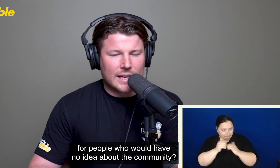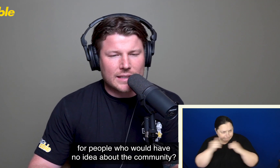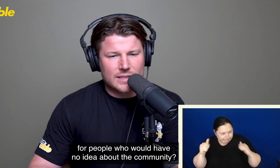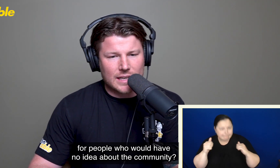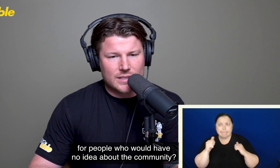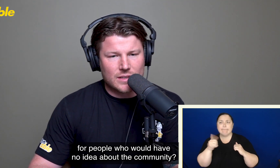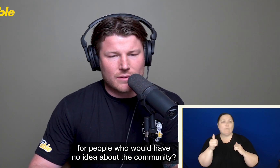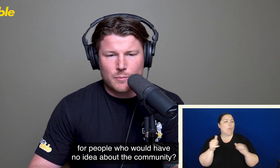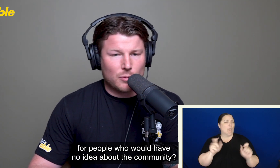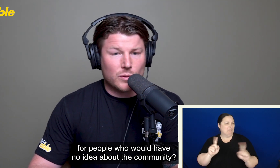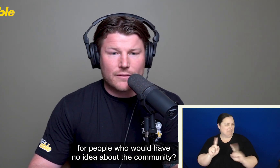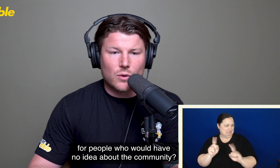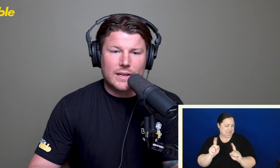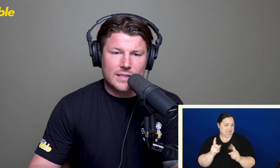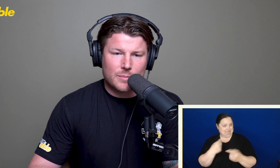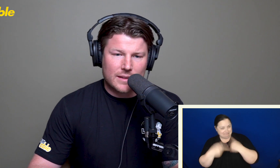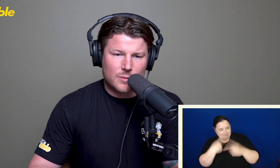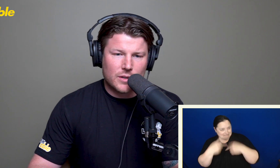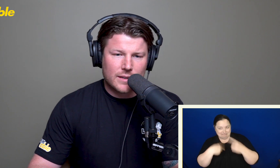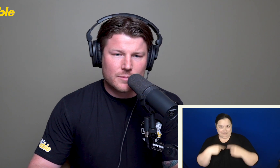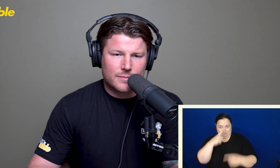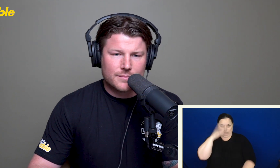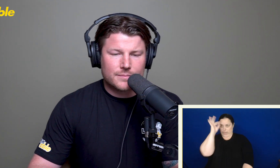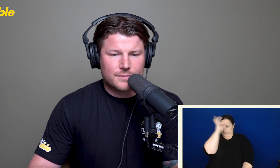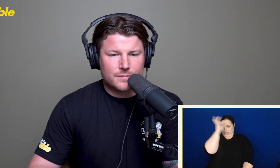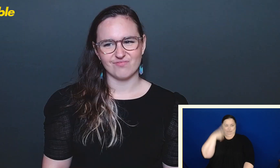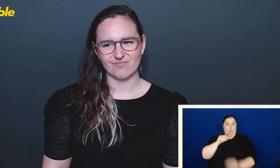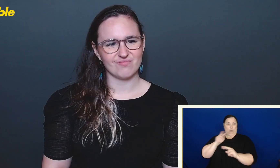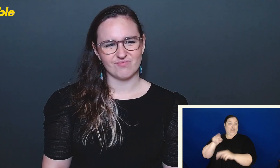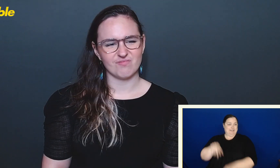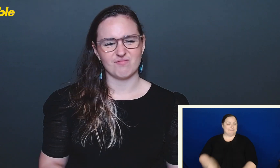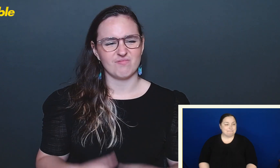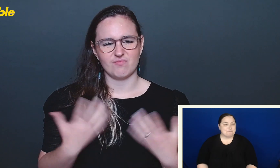broadly and discuss for people who would have no idea about the community?